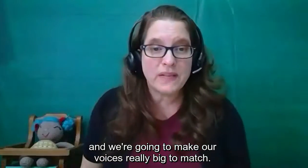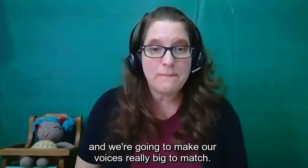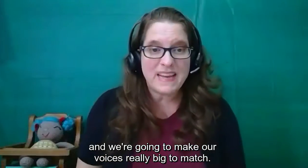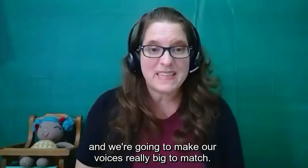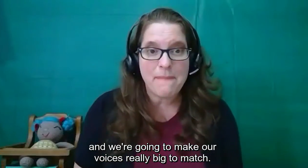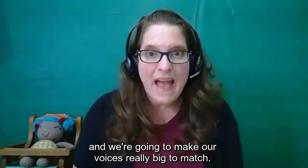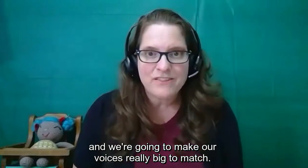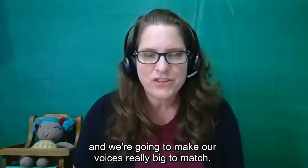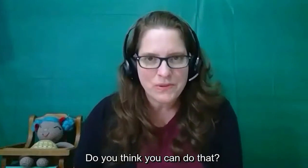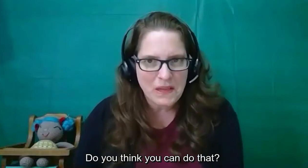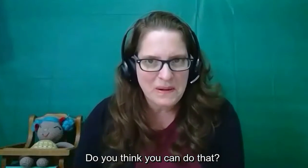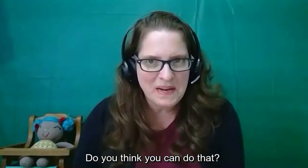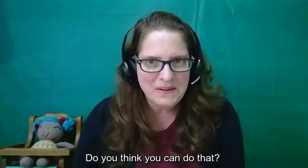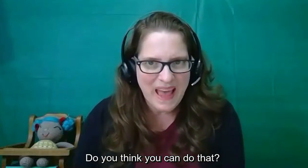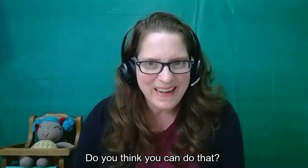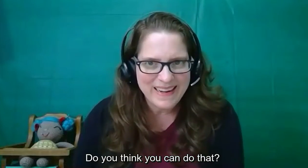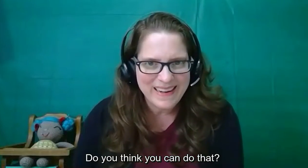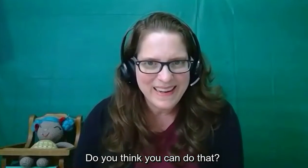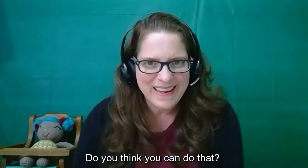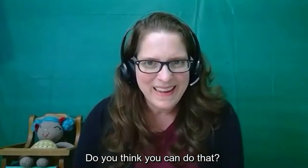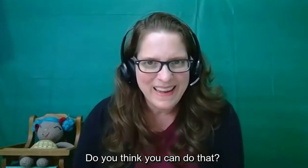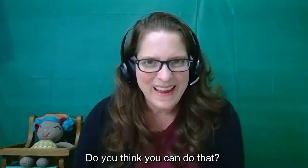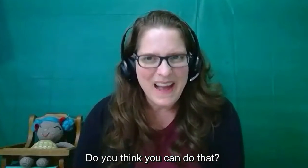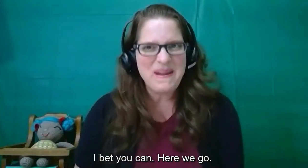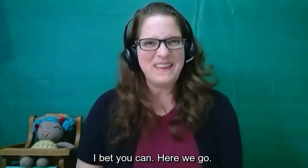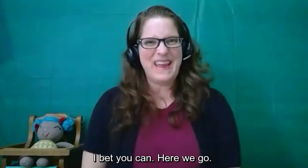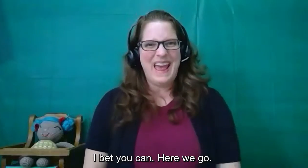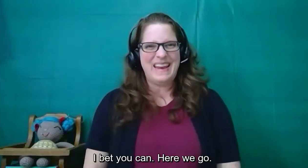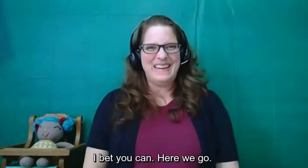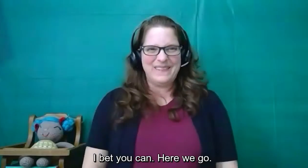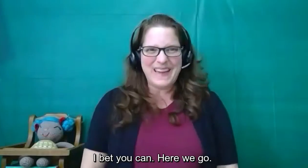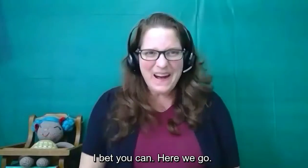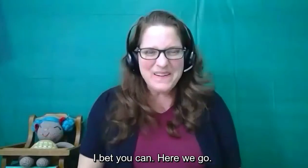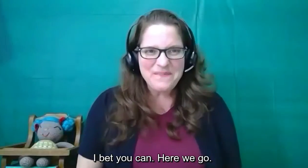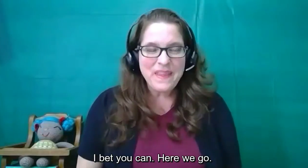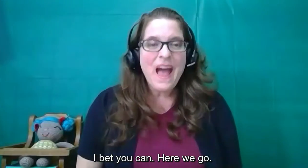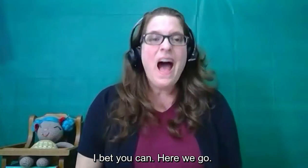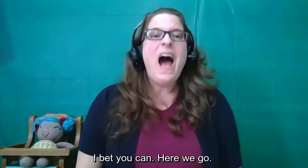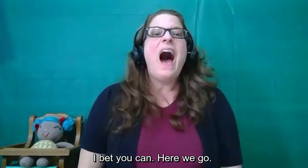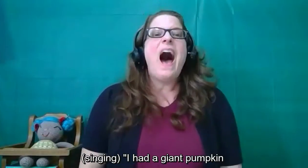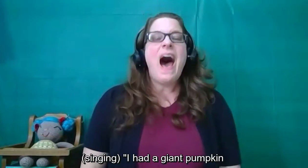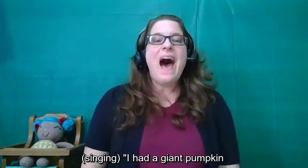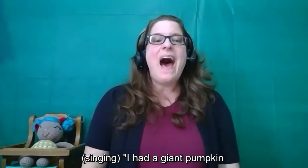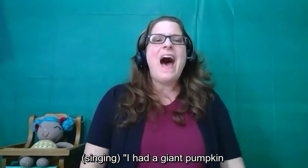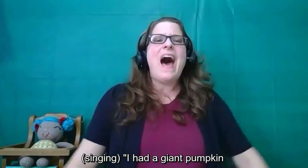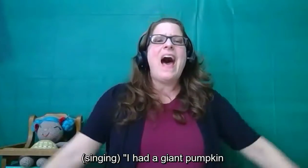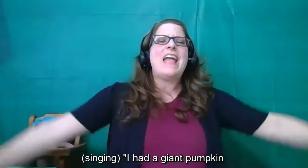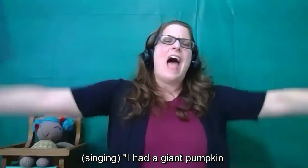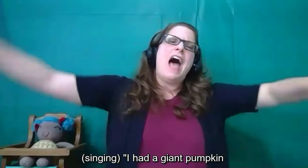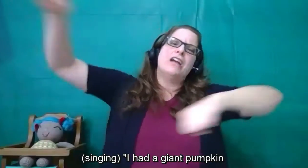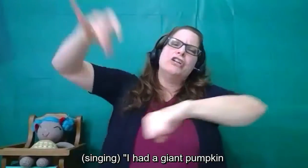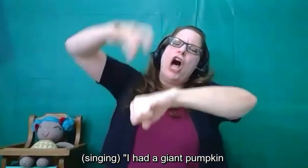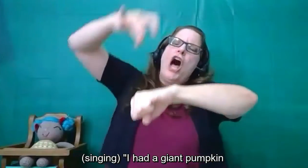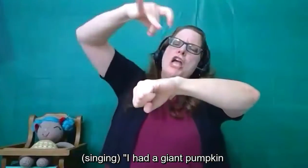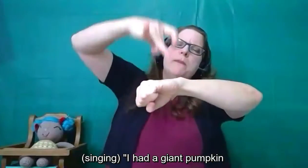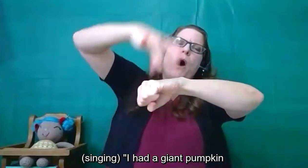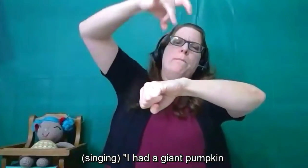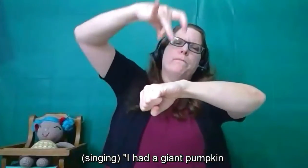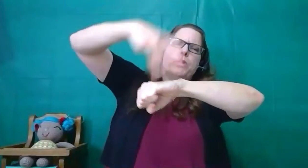really big to match. Do you think you can do that? I bet you can. Here we go. I had a giant